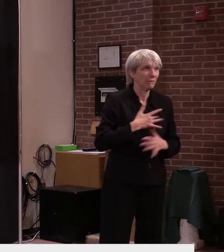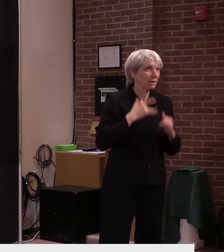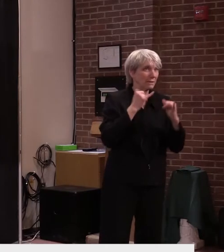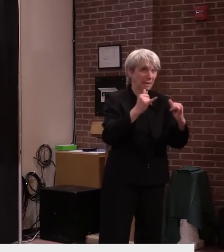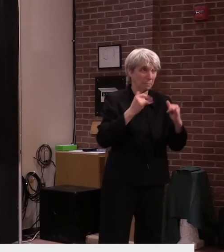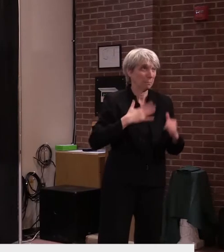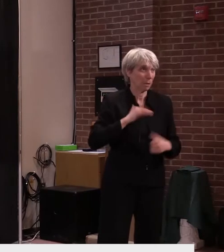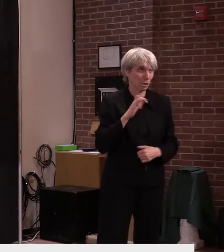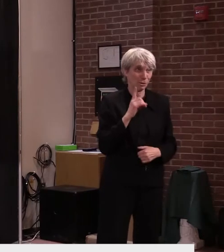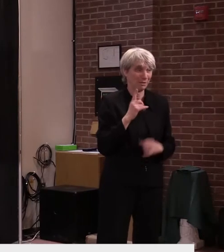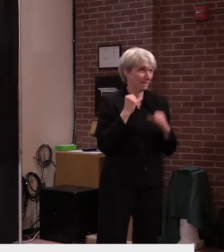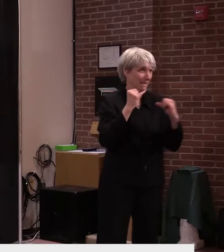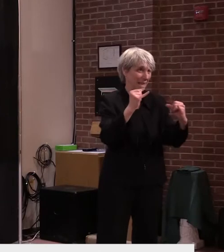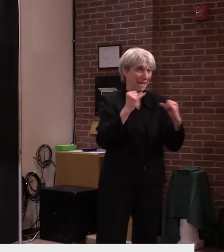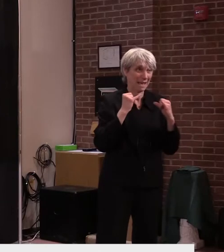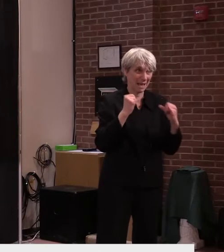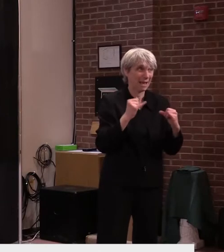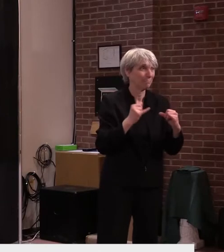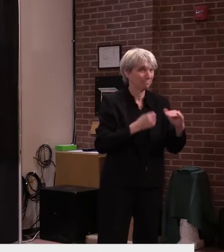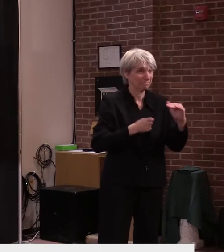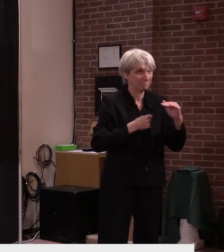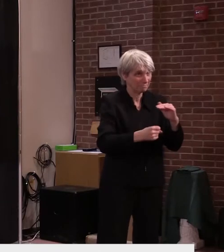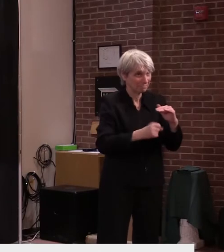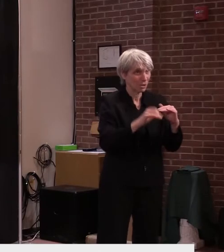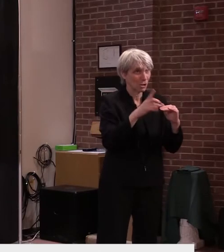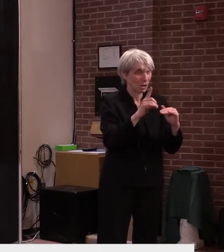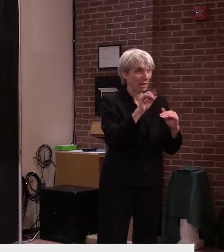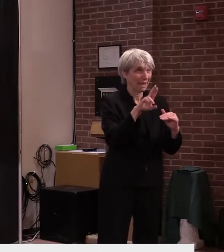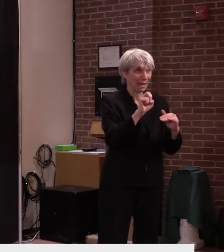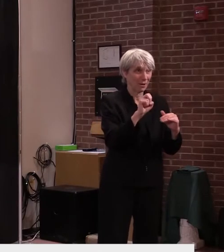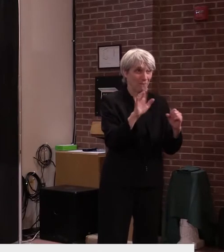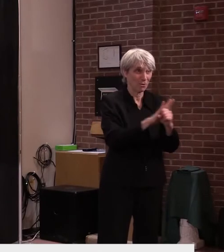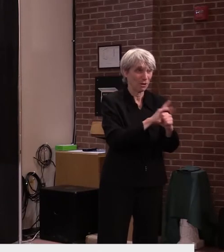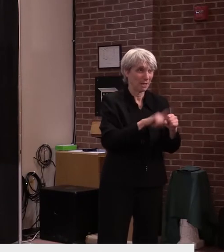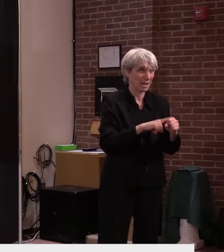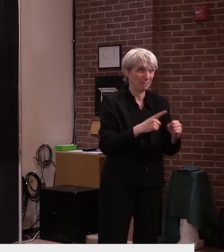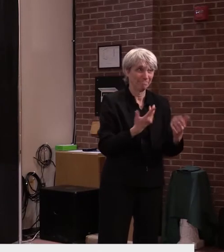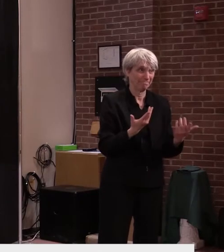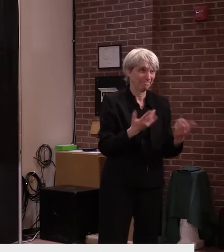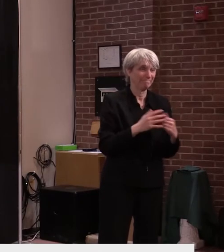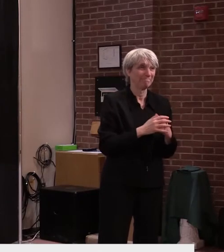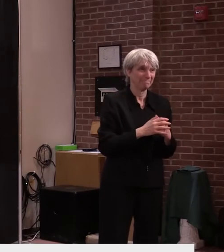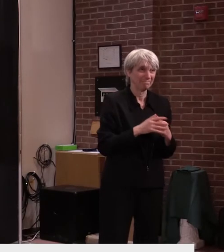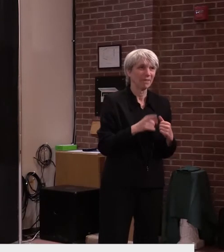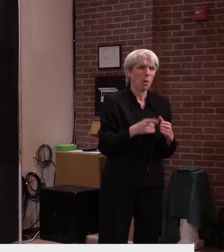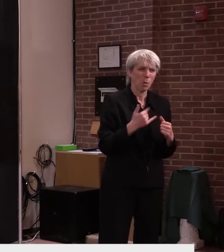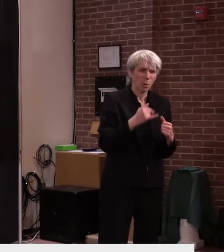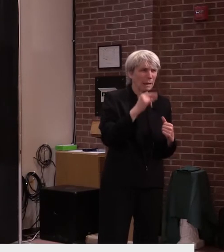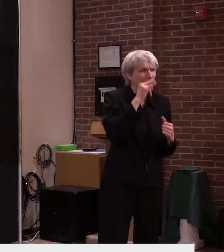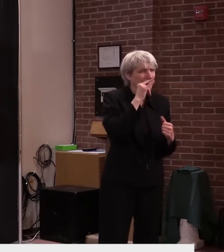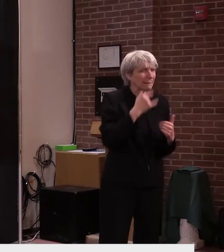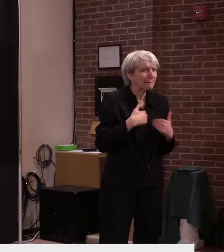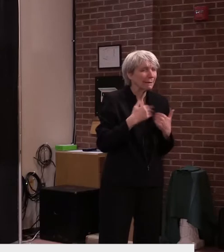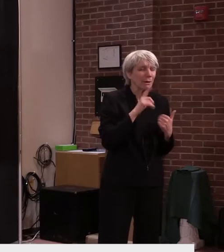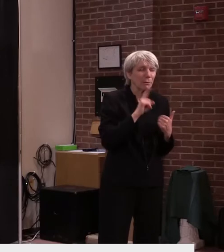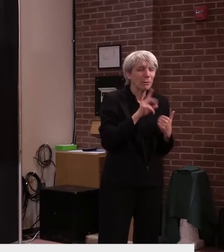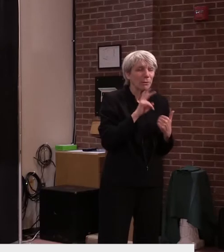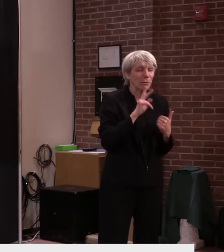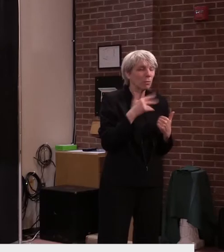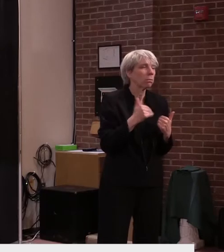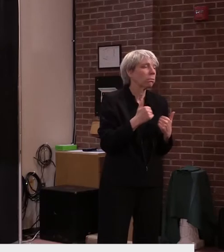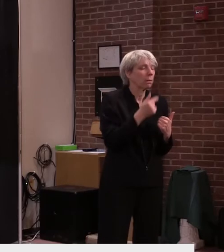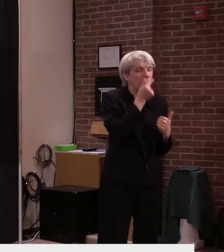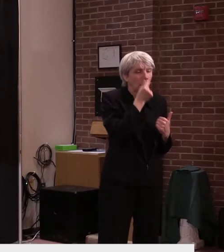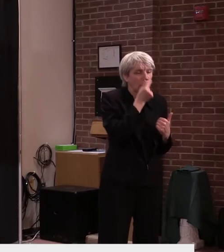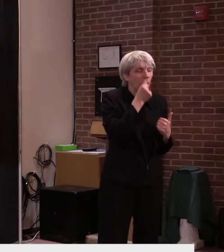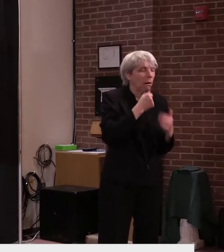age group who is in full-time childcare. This is an age group that frequently gets ill from respiratory viruses.